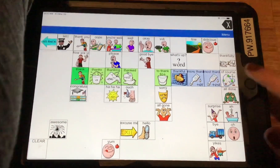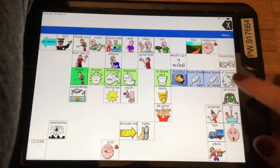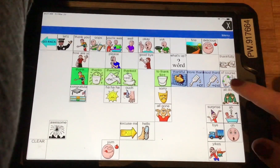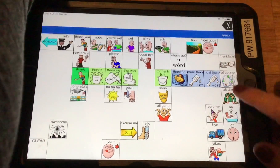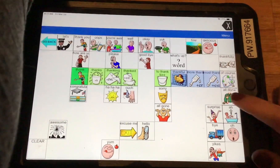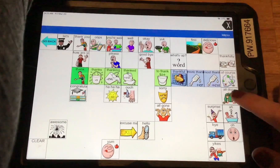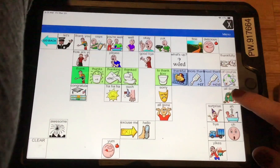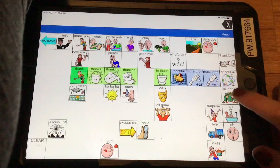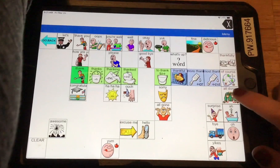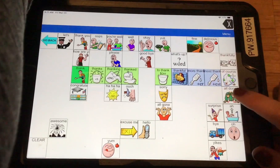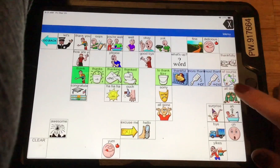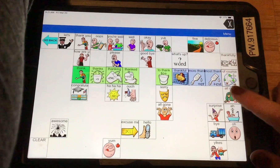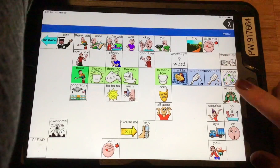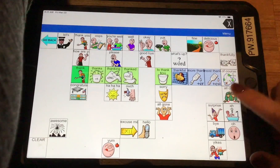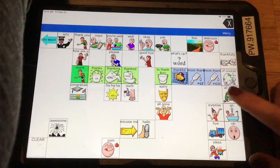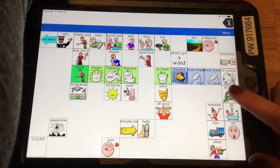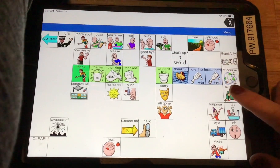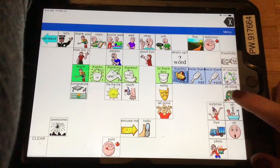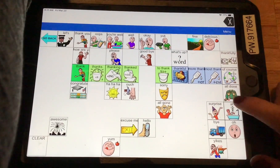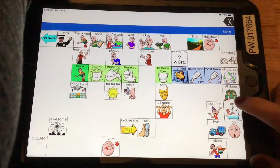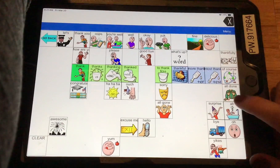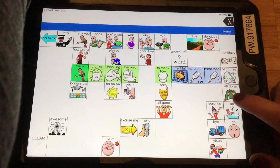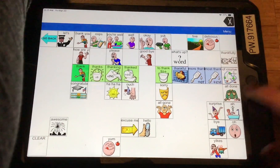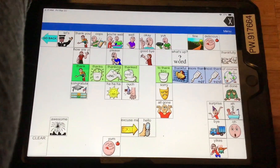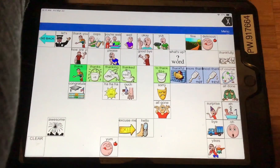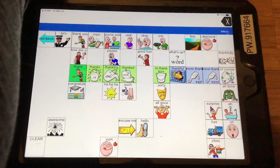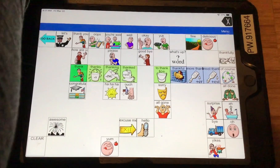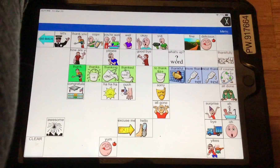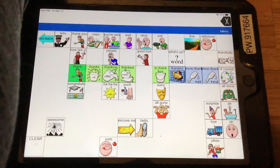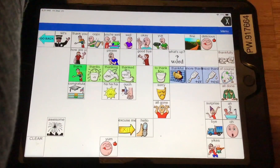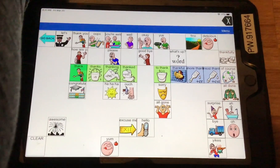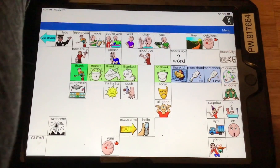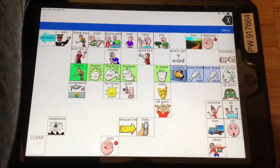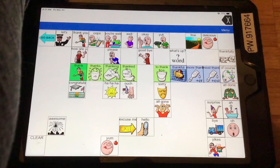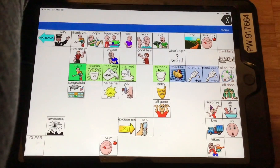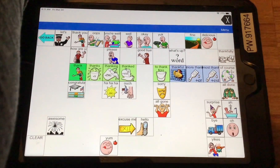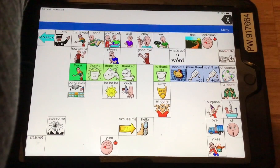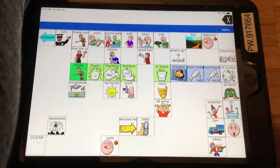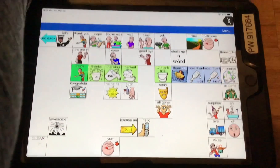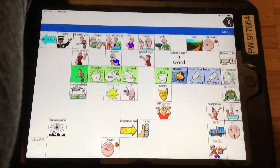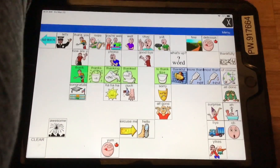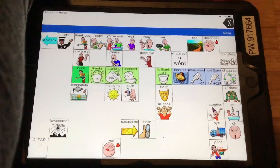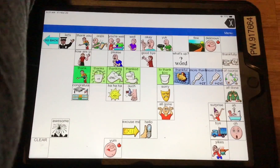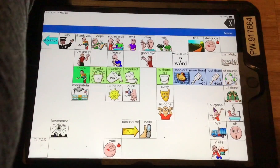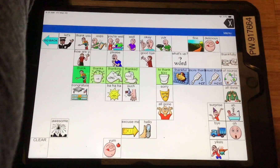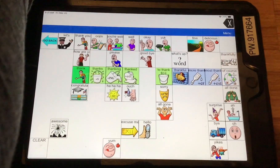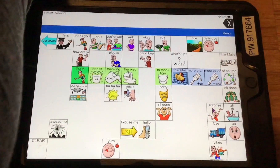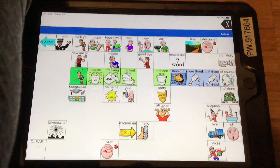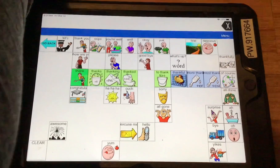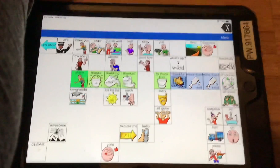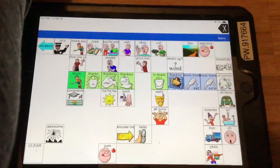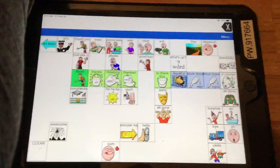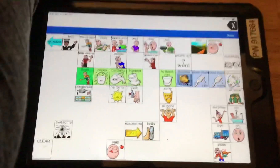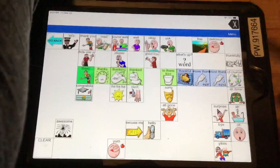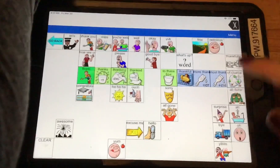find all done. It's the hands making the sign language signal again, with the hands that are flipping out